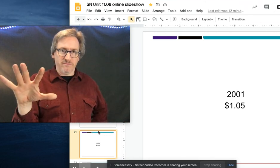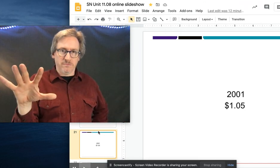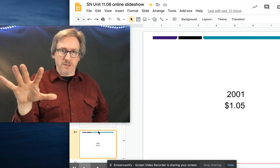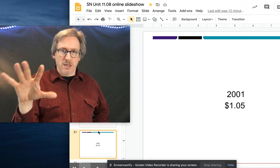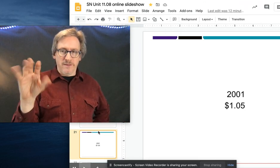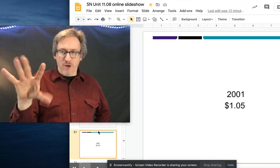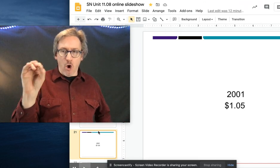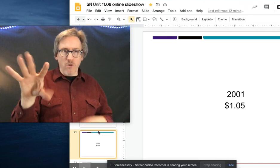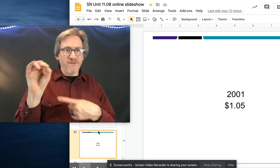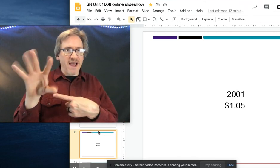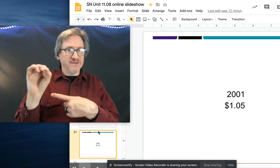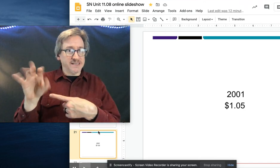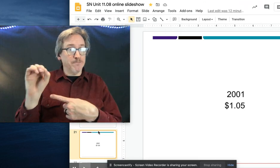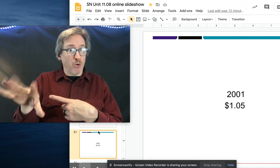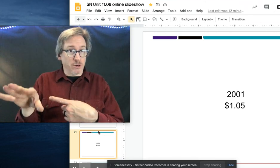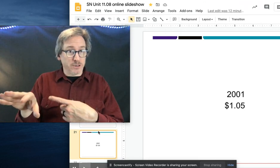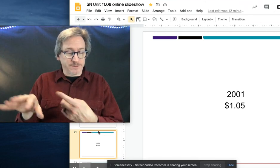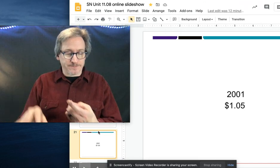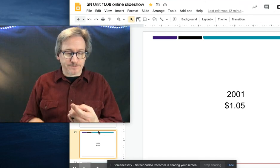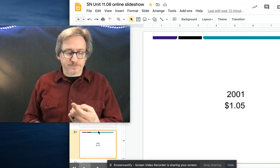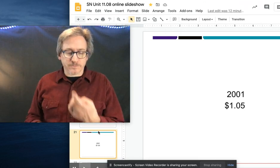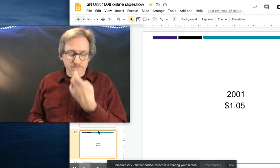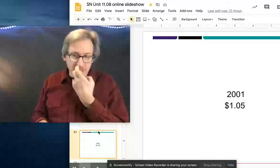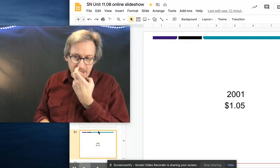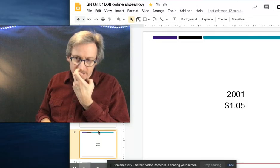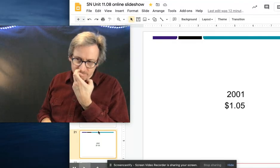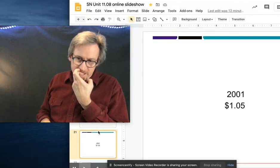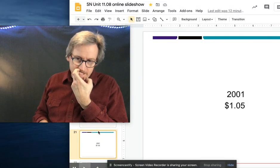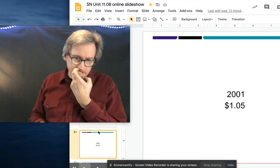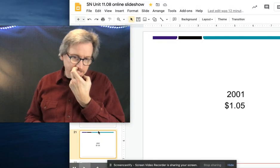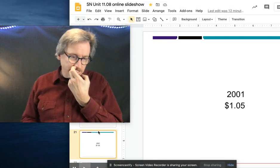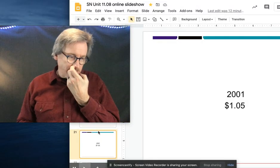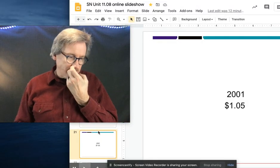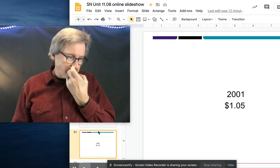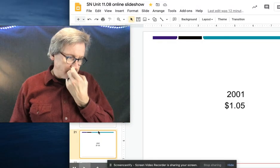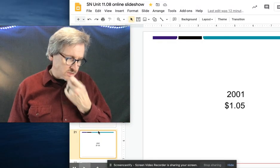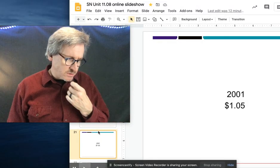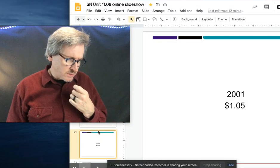$05. The 05 is important. We'll